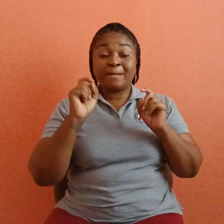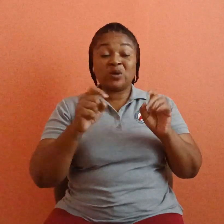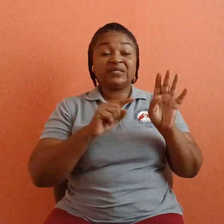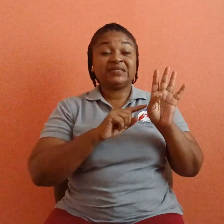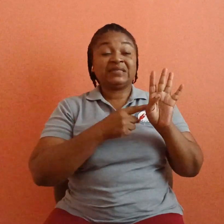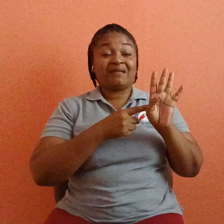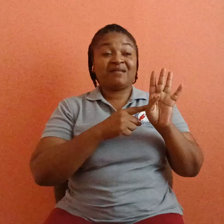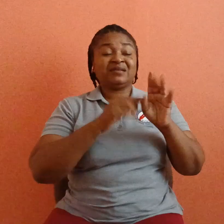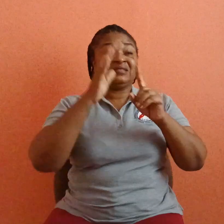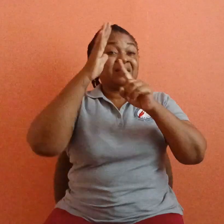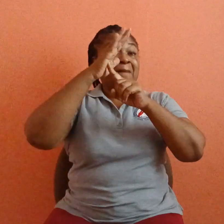name,